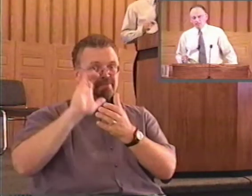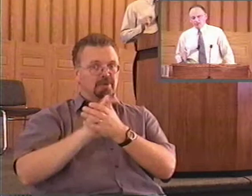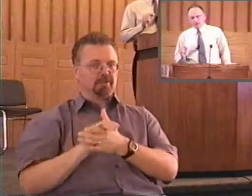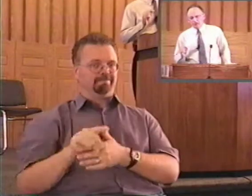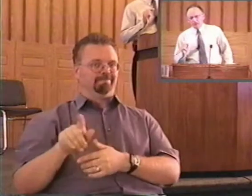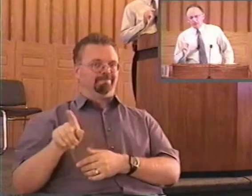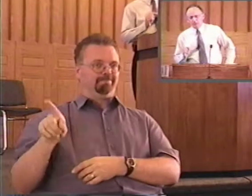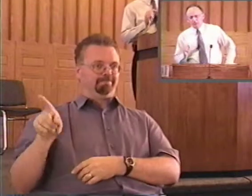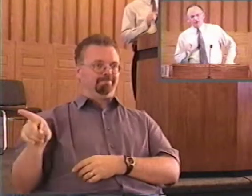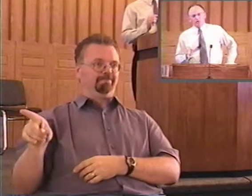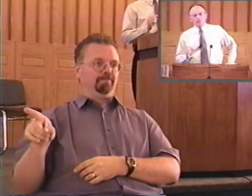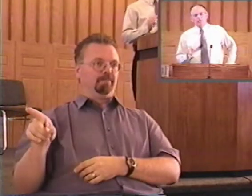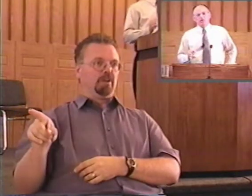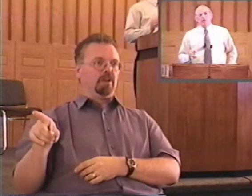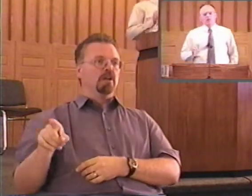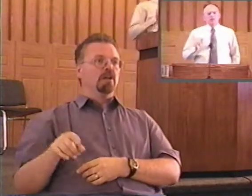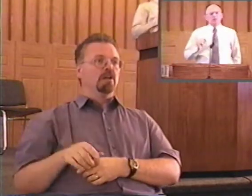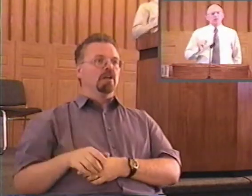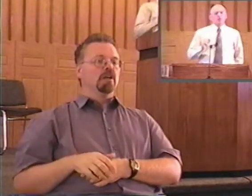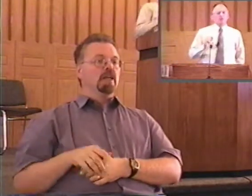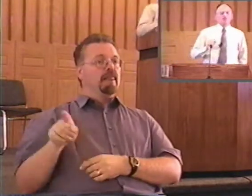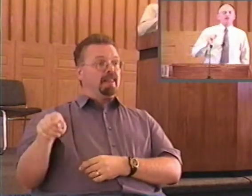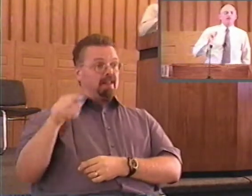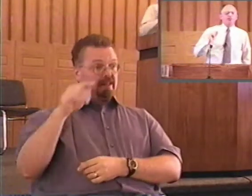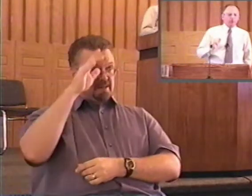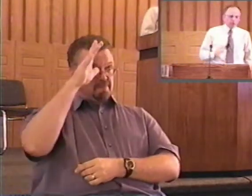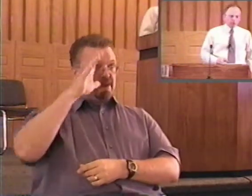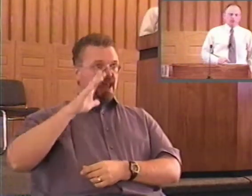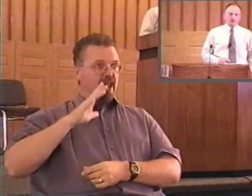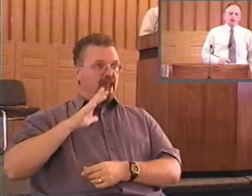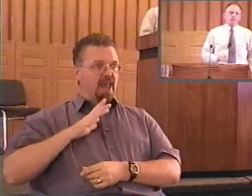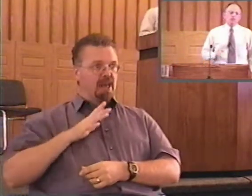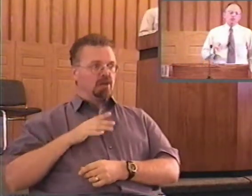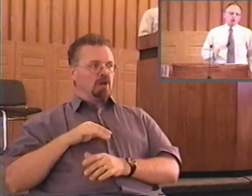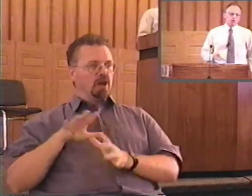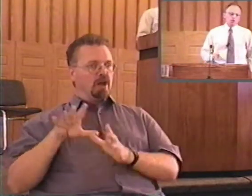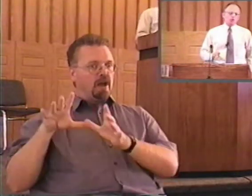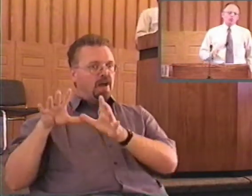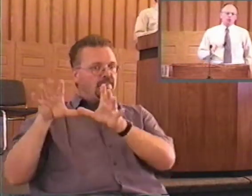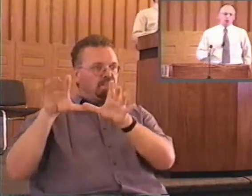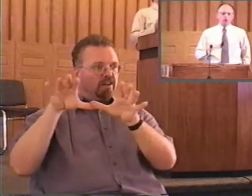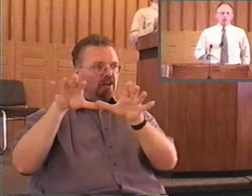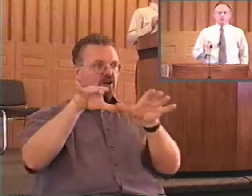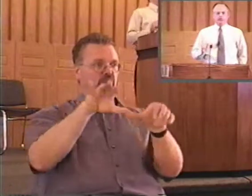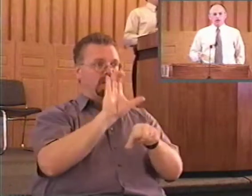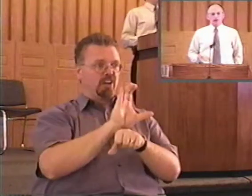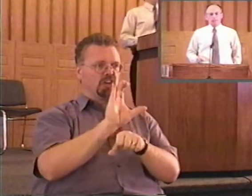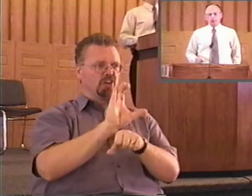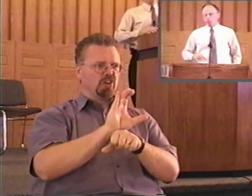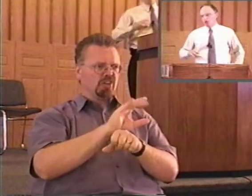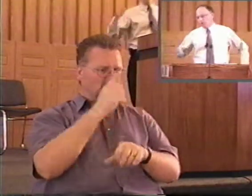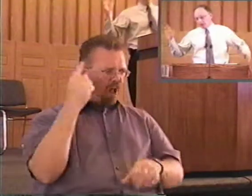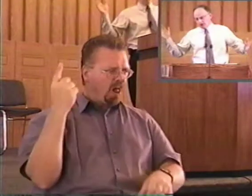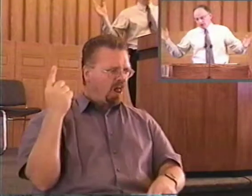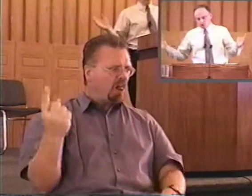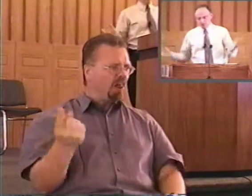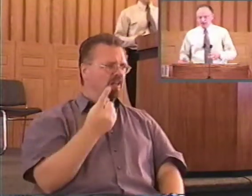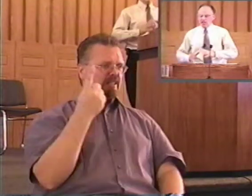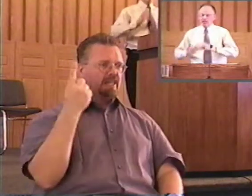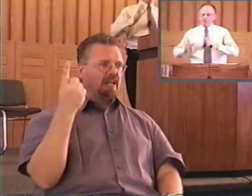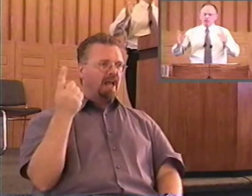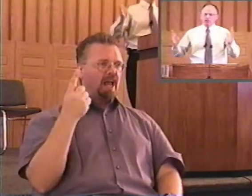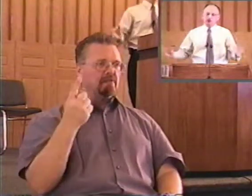man, and this is what this man told me, this man flirted in church all the time,